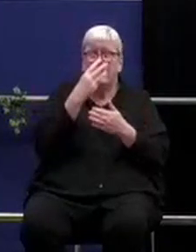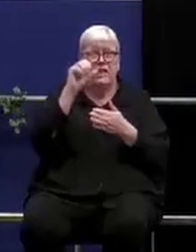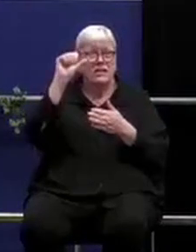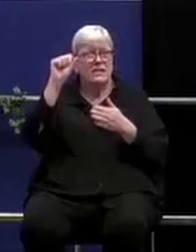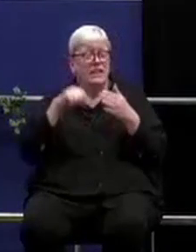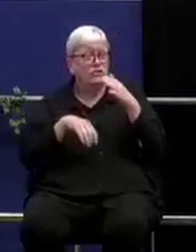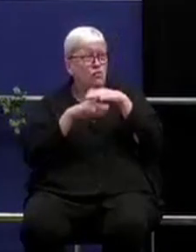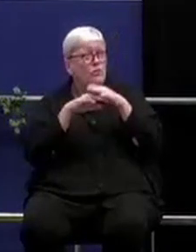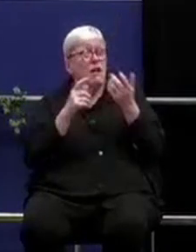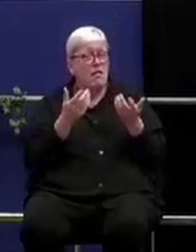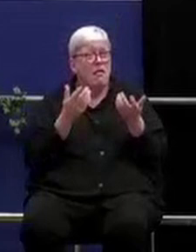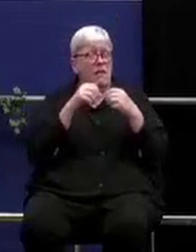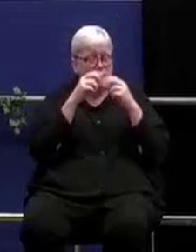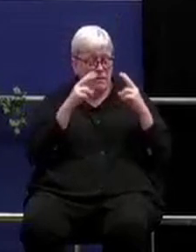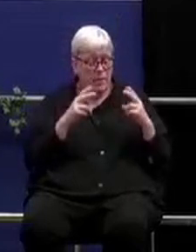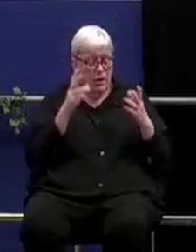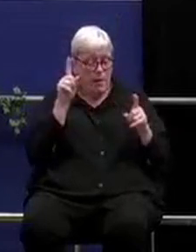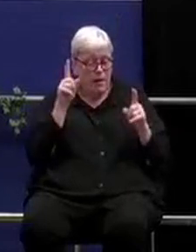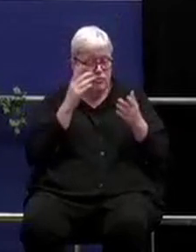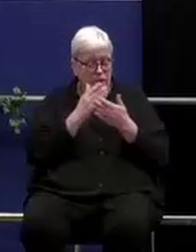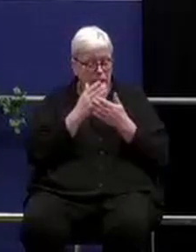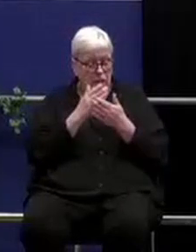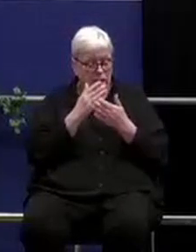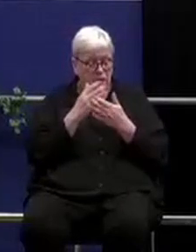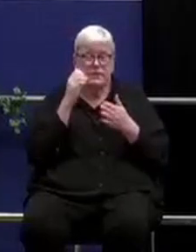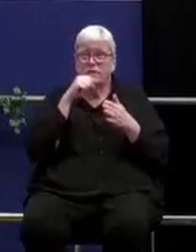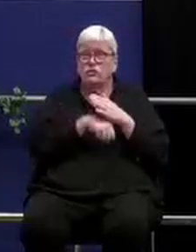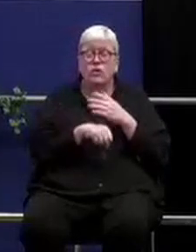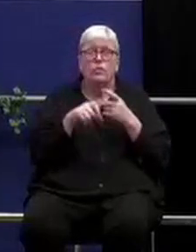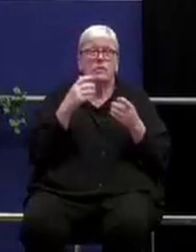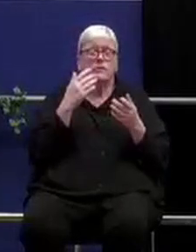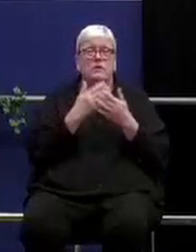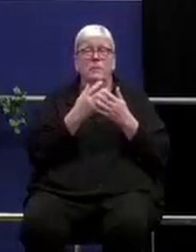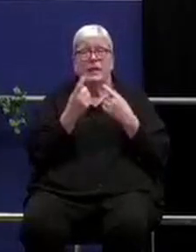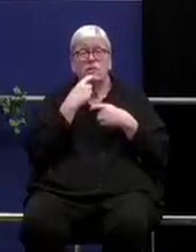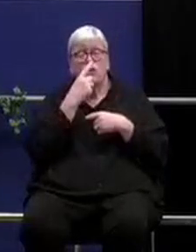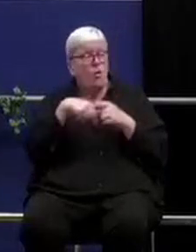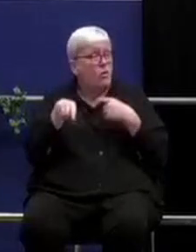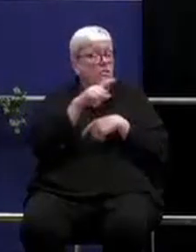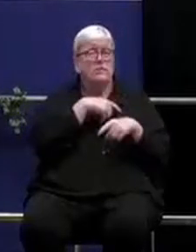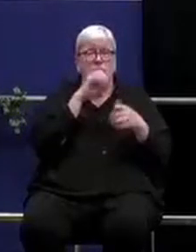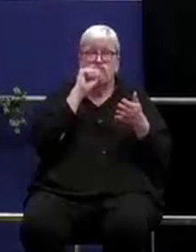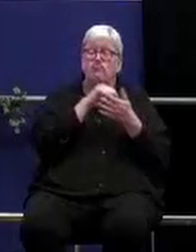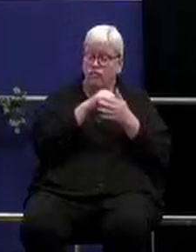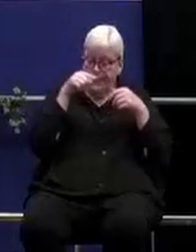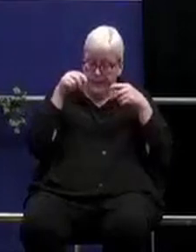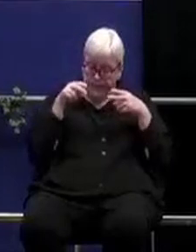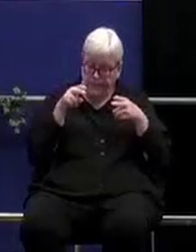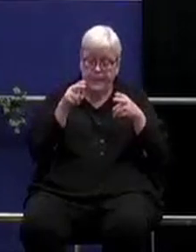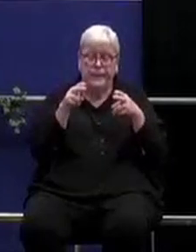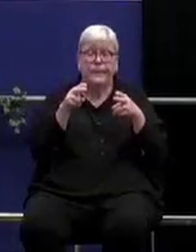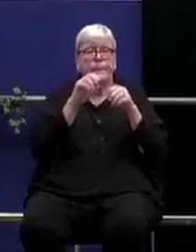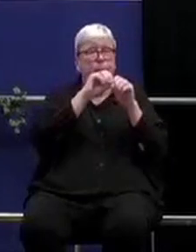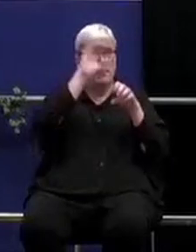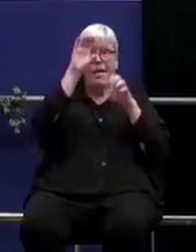be precise. However, nothing appeared to be set in stone, only the vagueness of being told we were on the right trajectory. To have existed